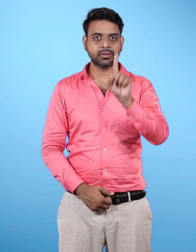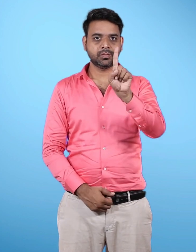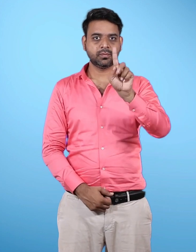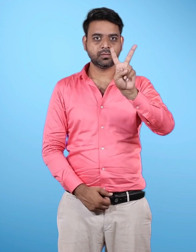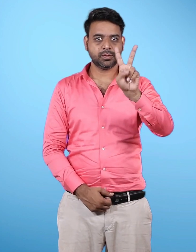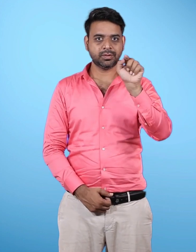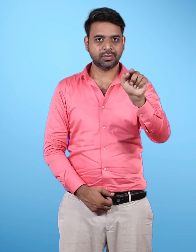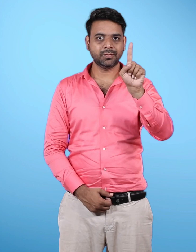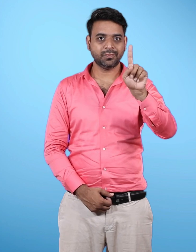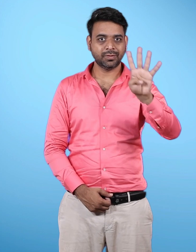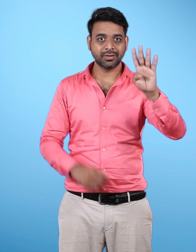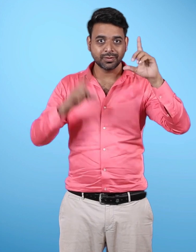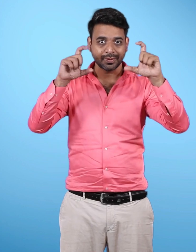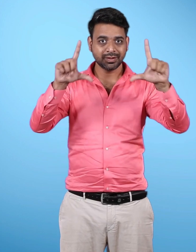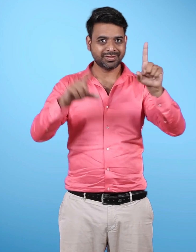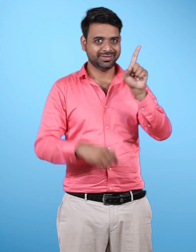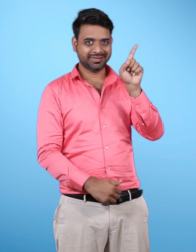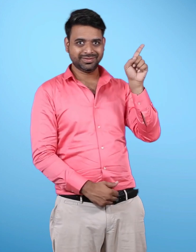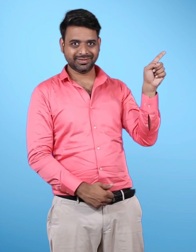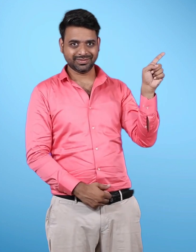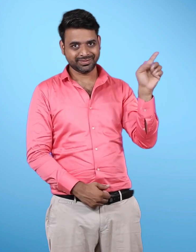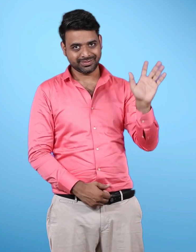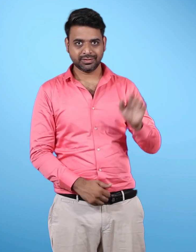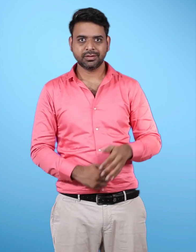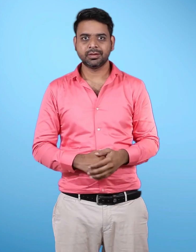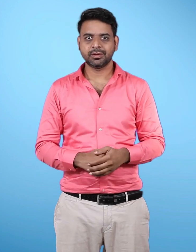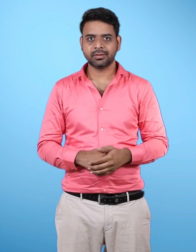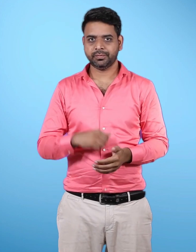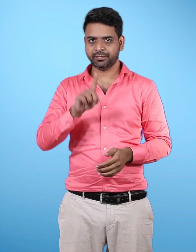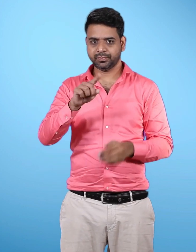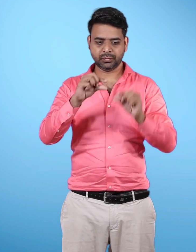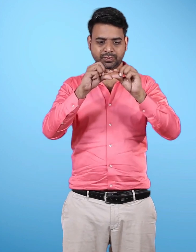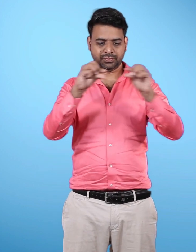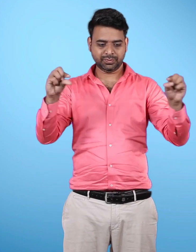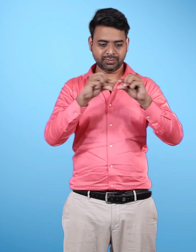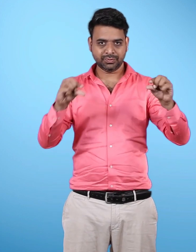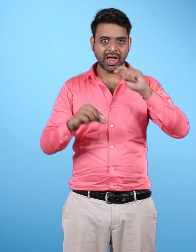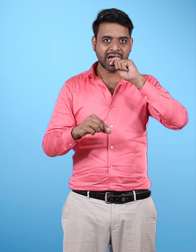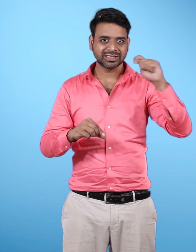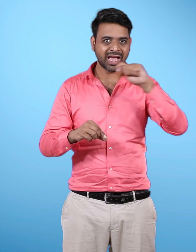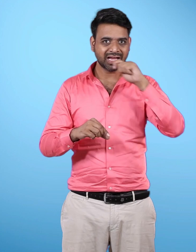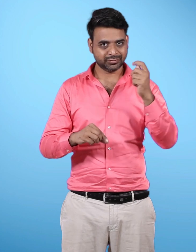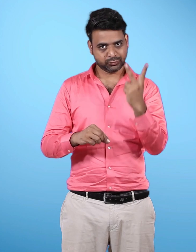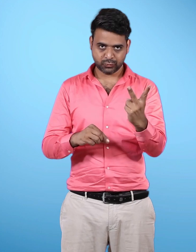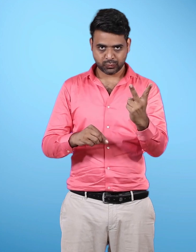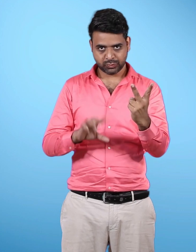Complete the drawing shown in figure 12.14 to indicate where the free ends of the